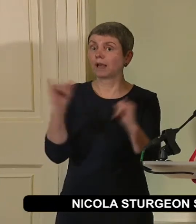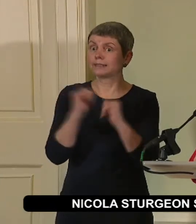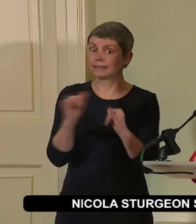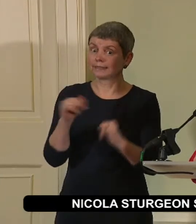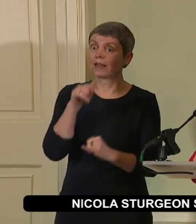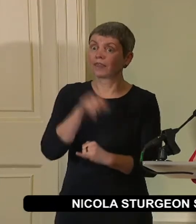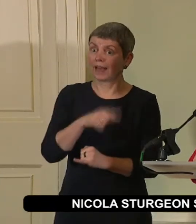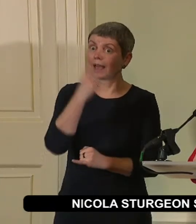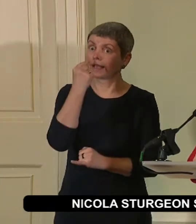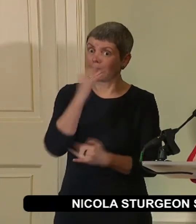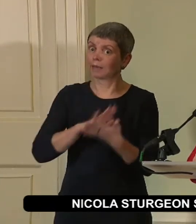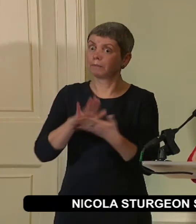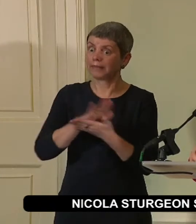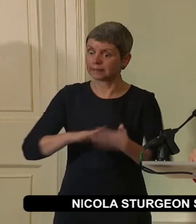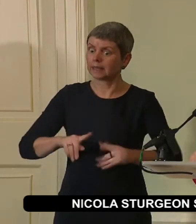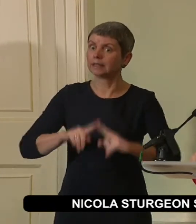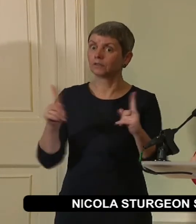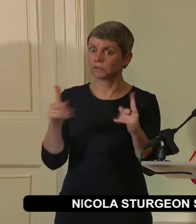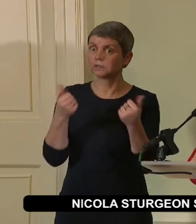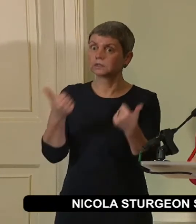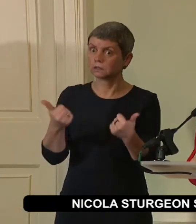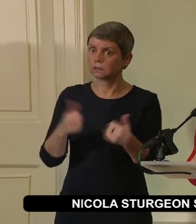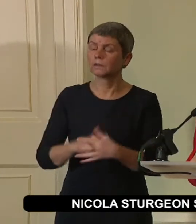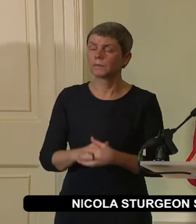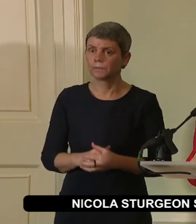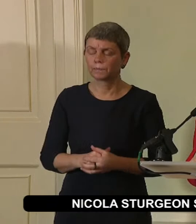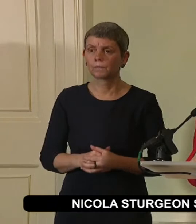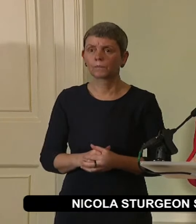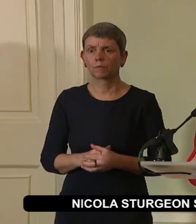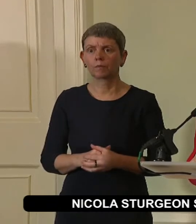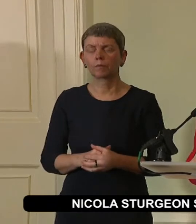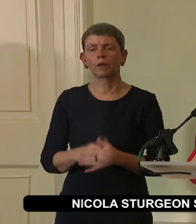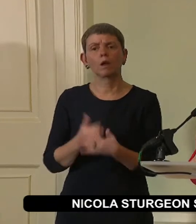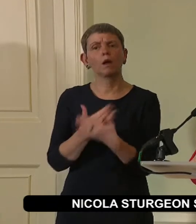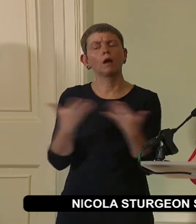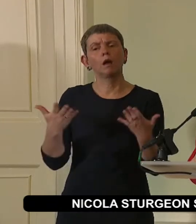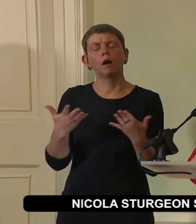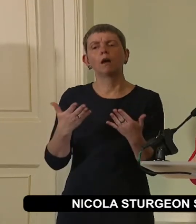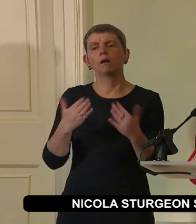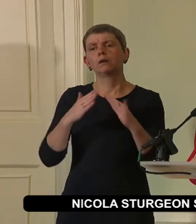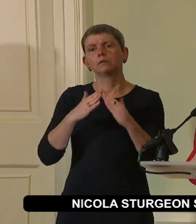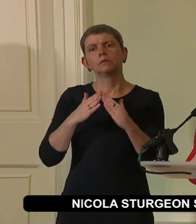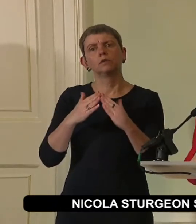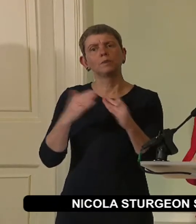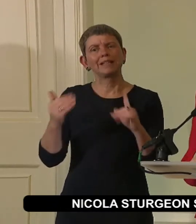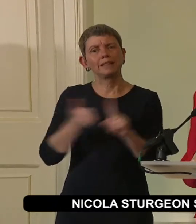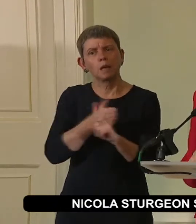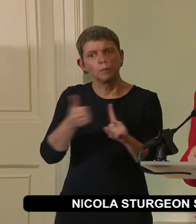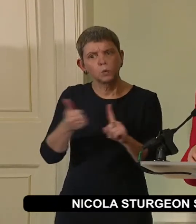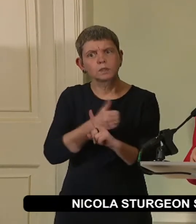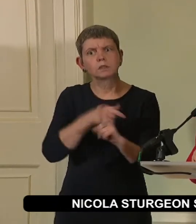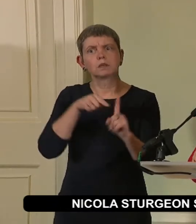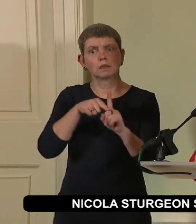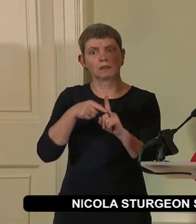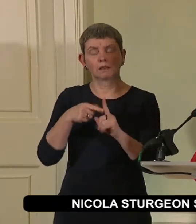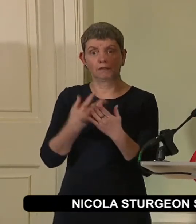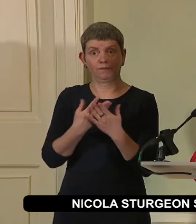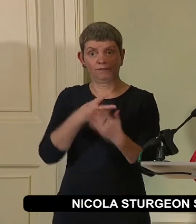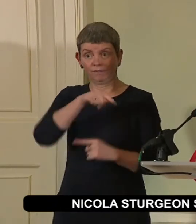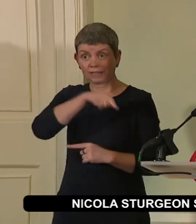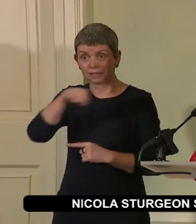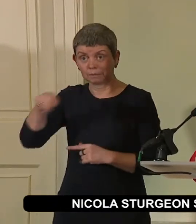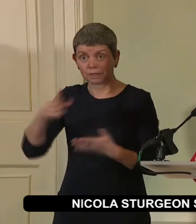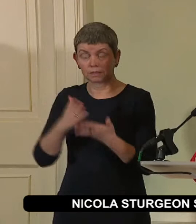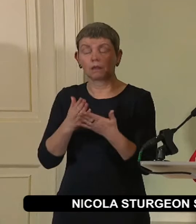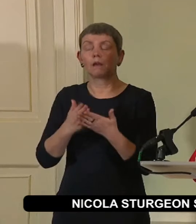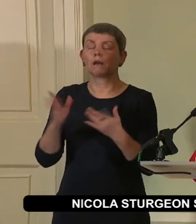home or not. There are stronger protections for victims of domestic abuse, and Parliament will soon consider legislation to improve